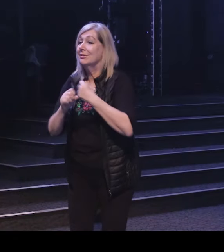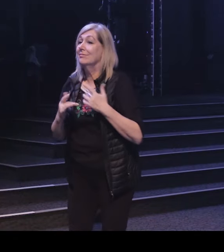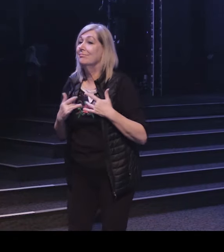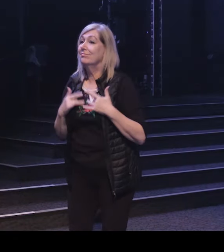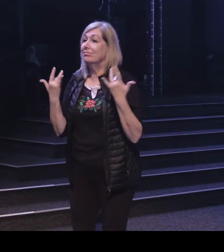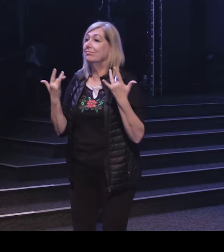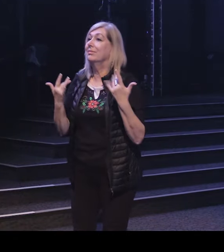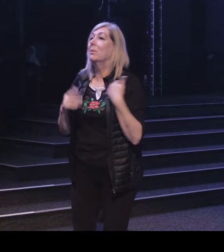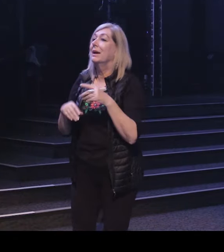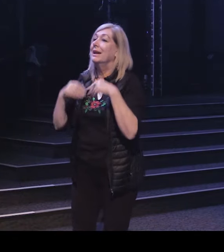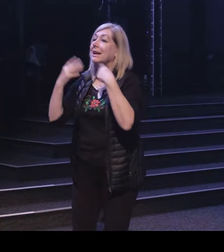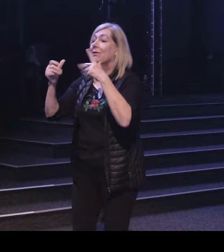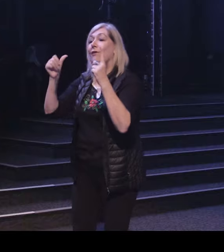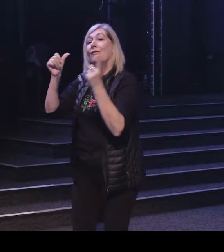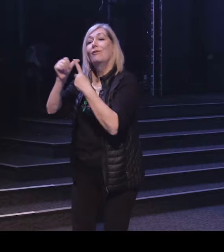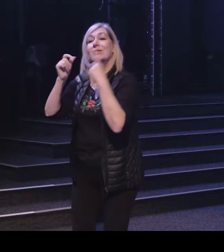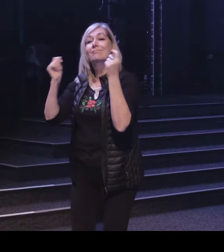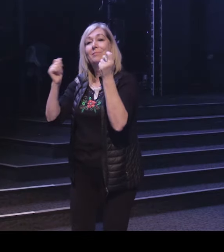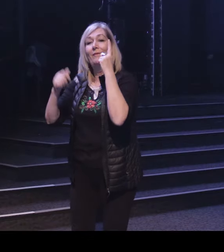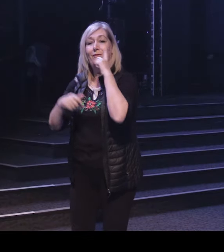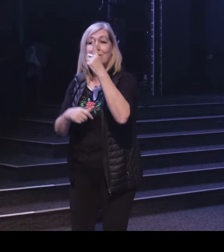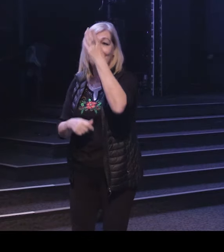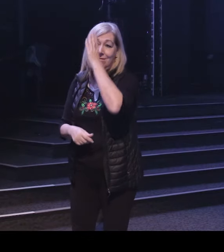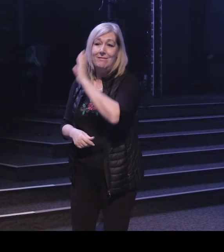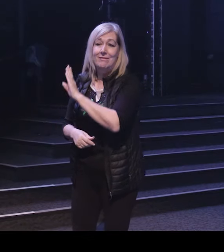of our year to God.